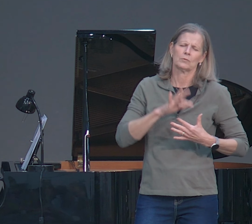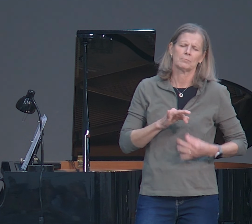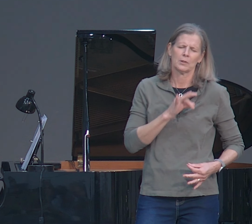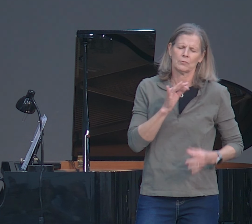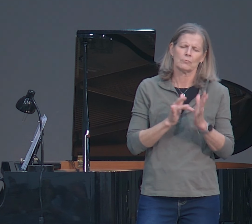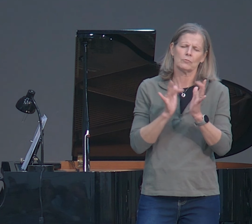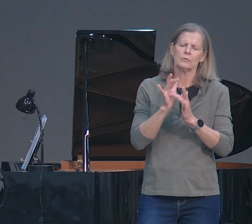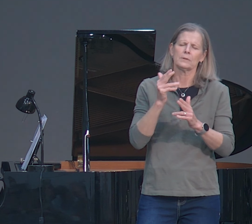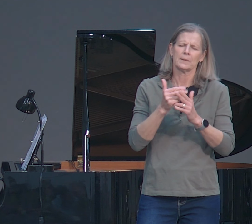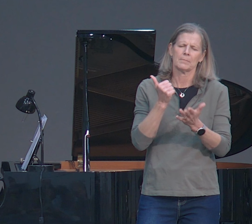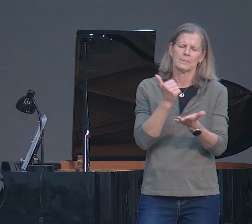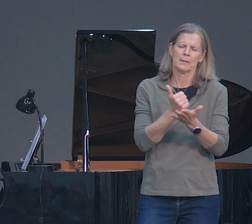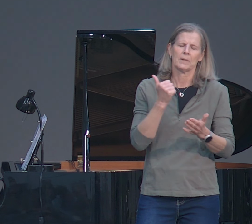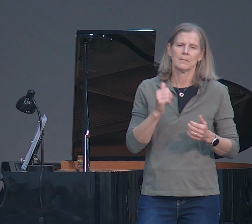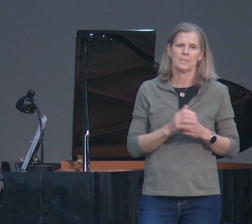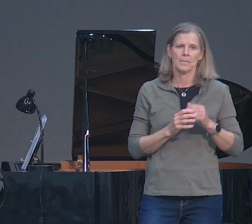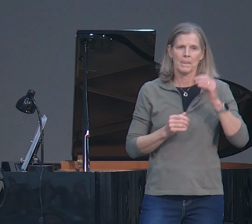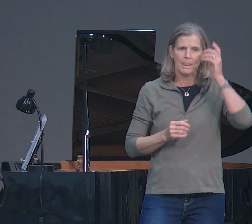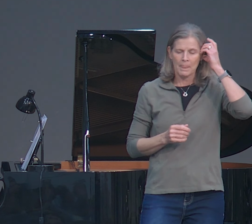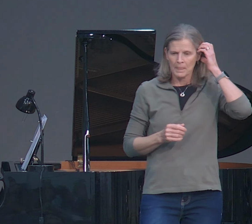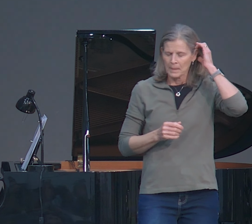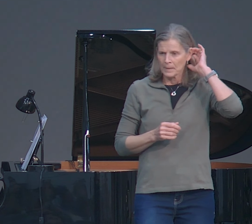In Jesus' name we pray. Amen.